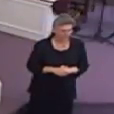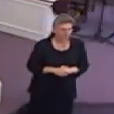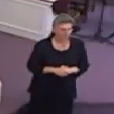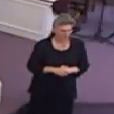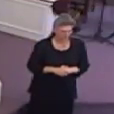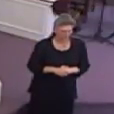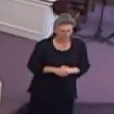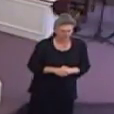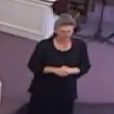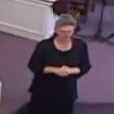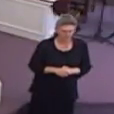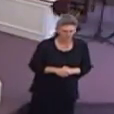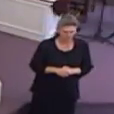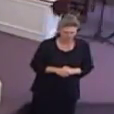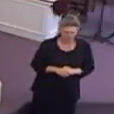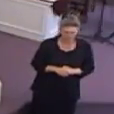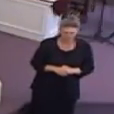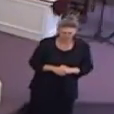Lord.